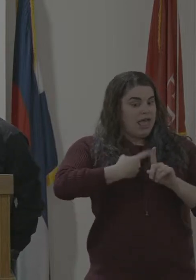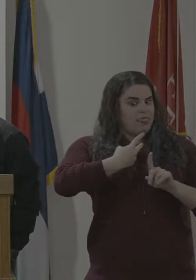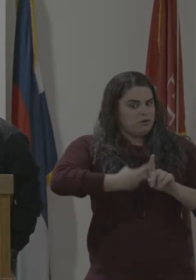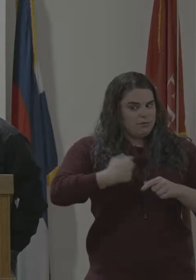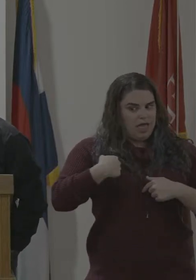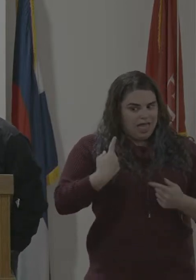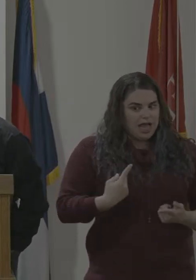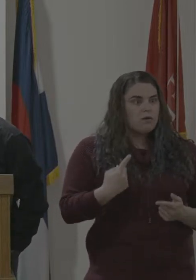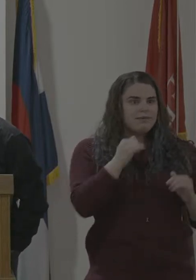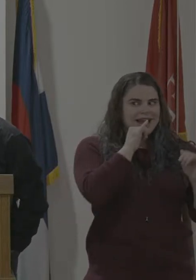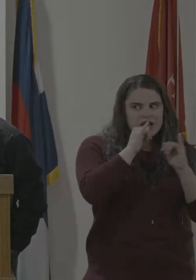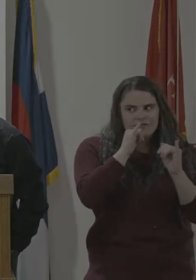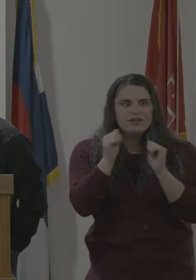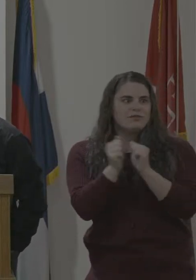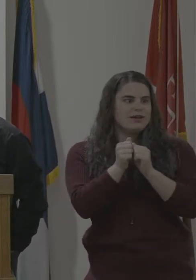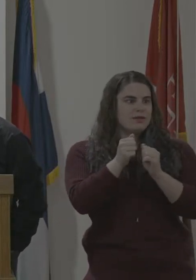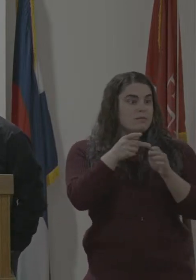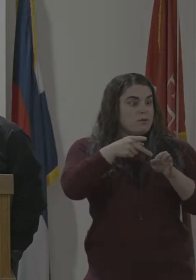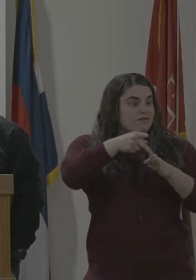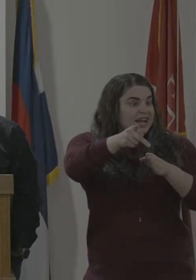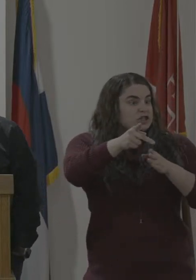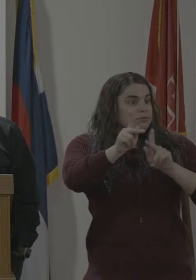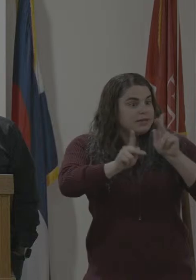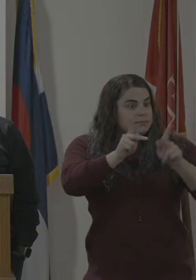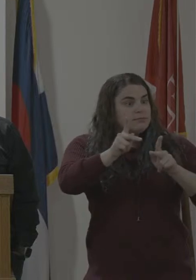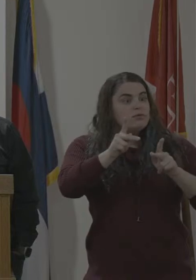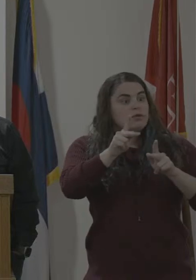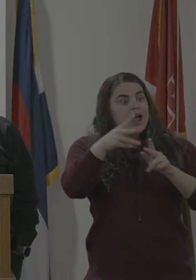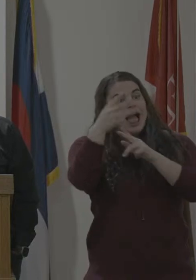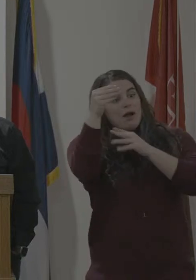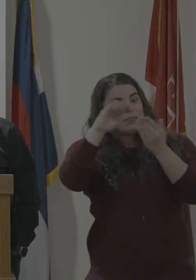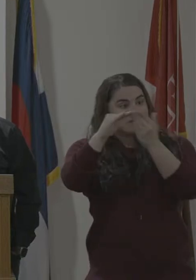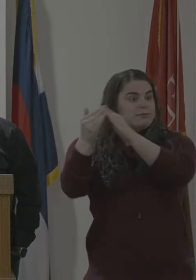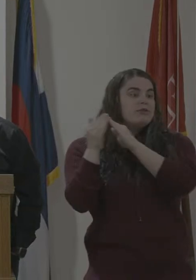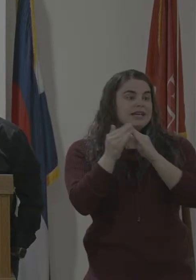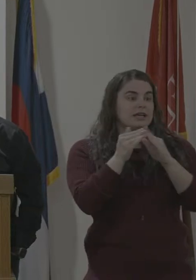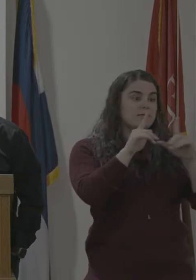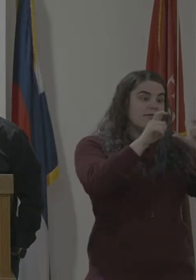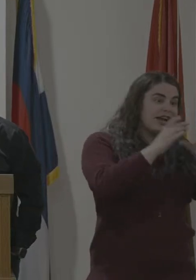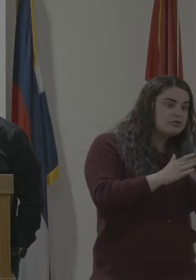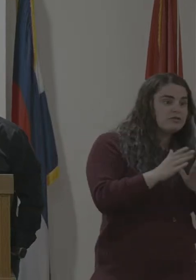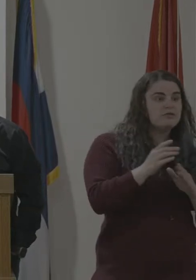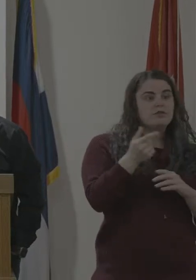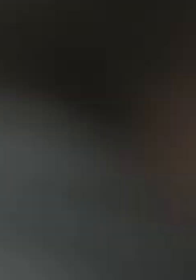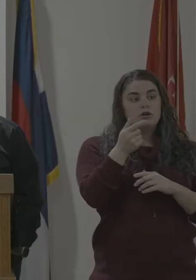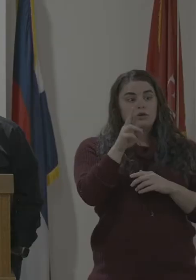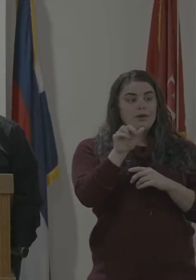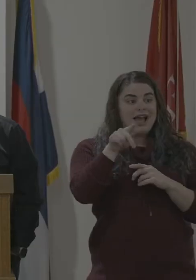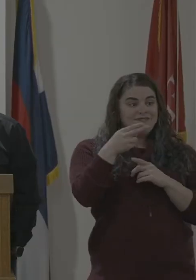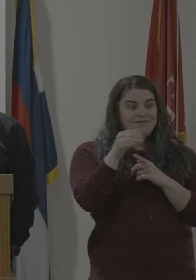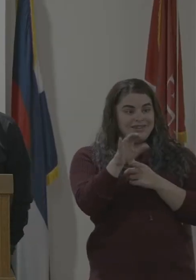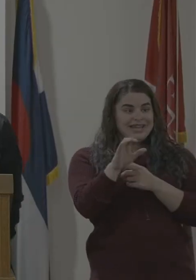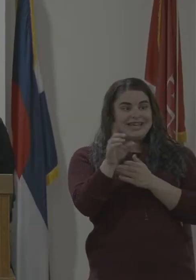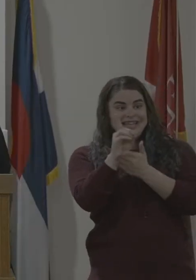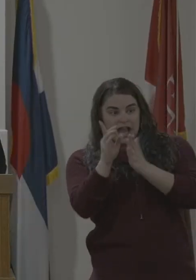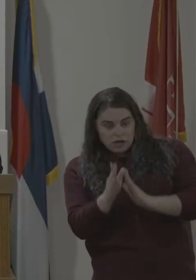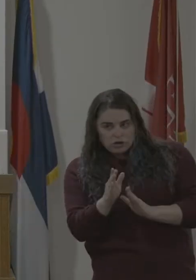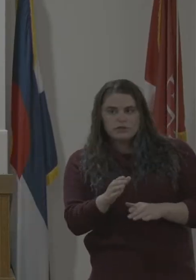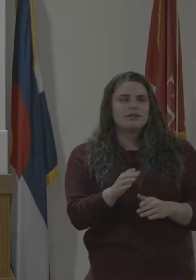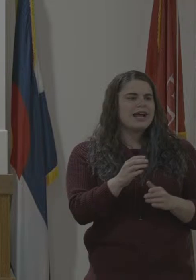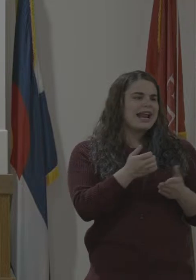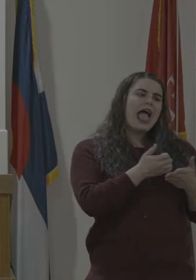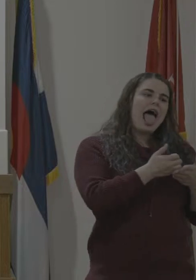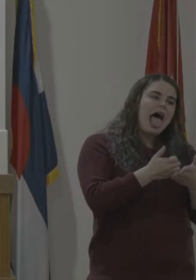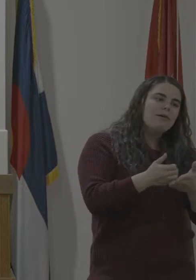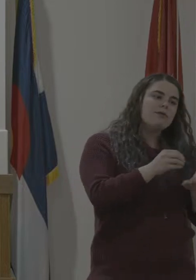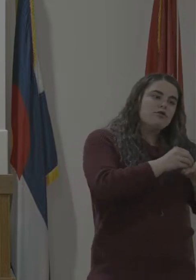professionals in the community, graphic designers, photographers, that really kind of help our students connect with the outside world and